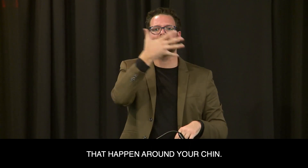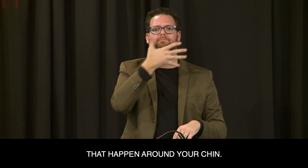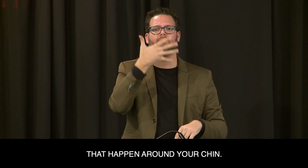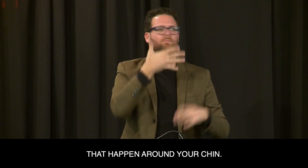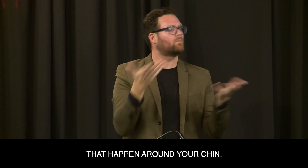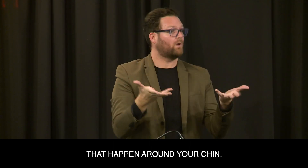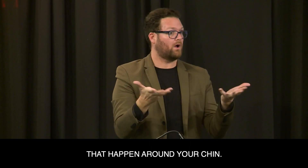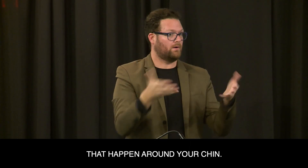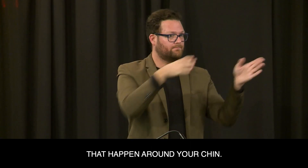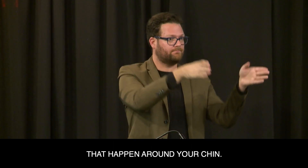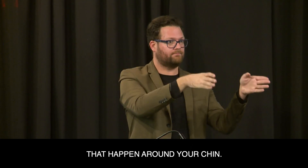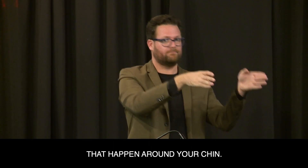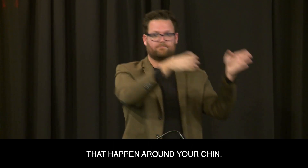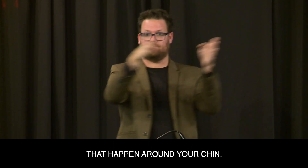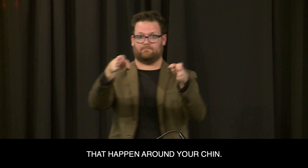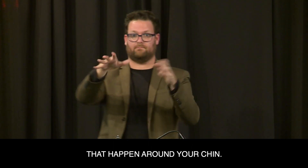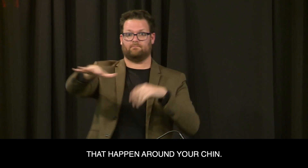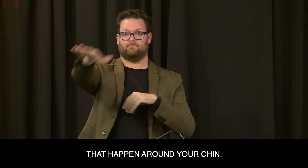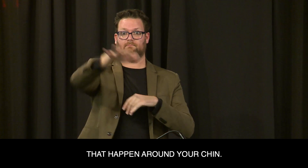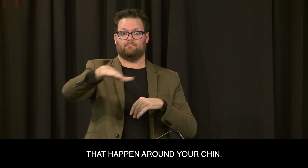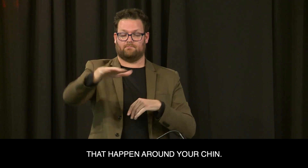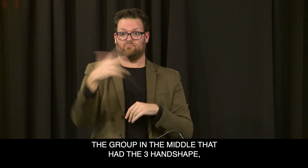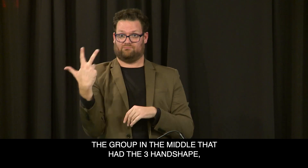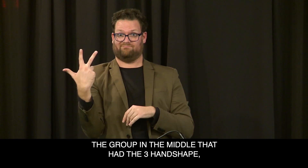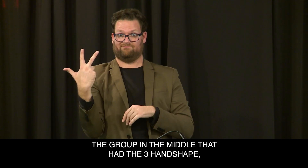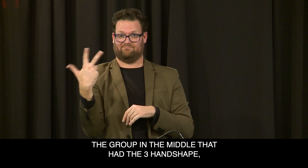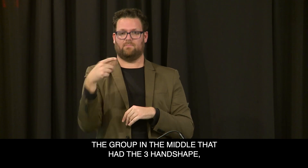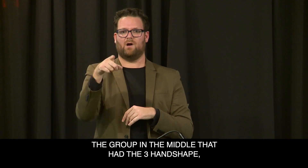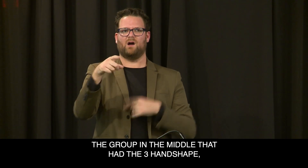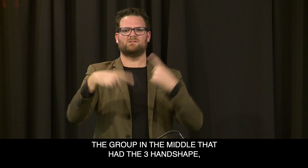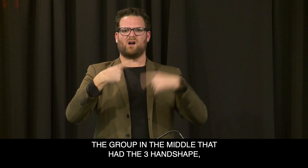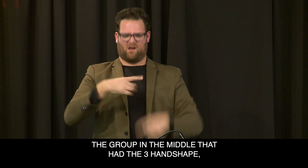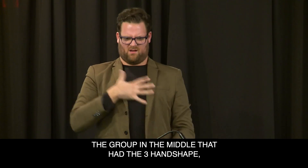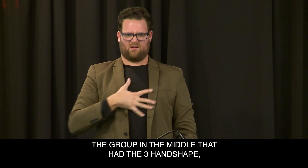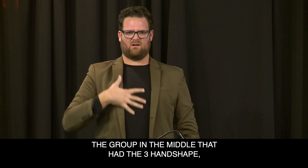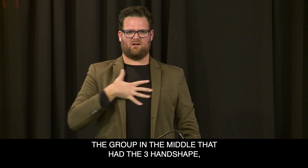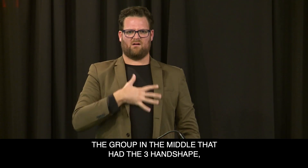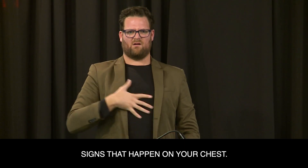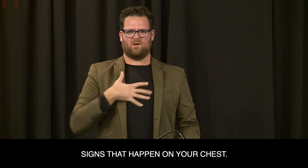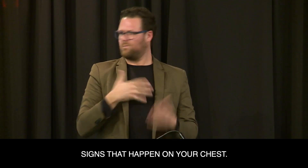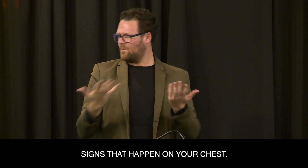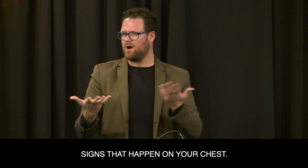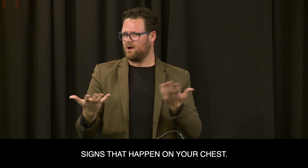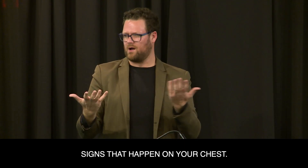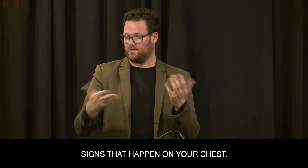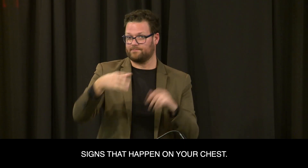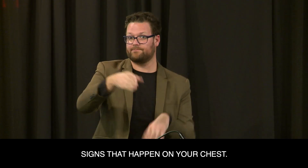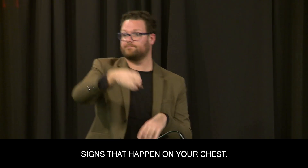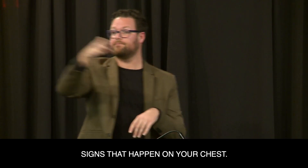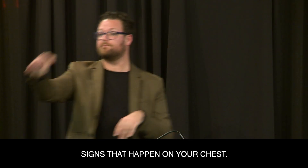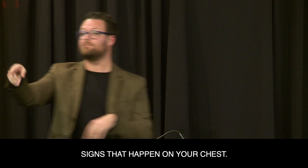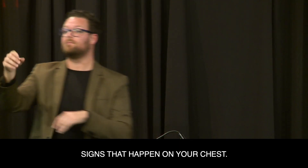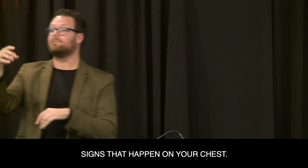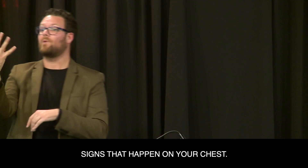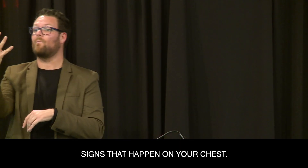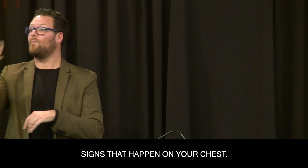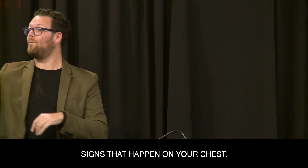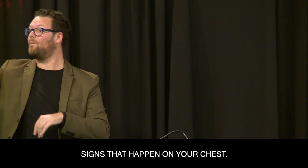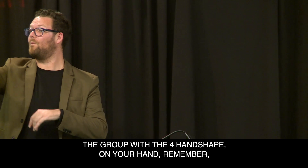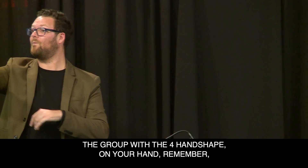happen around your chin. The group in the middle that had the 3 hand shape, signs that happen on your chest. The